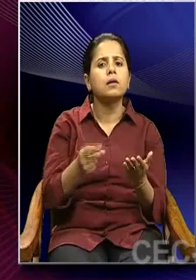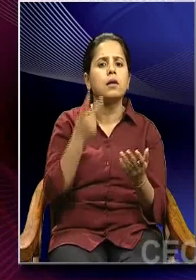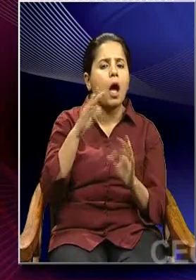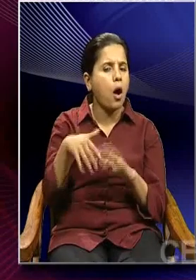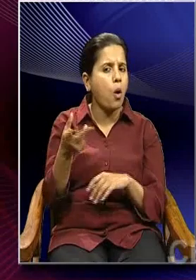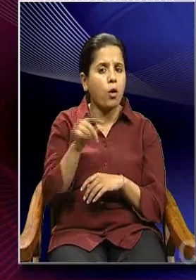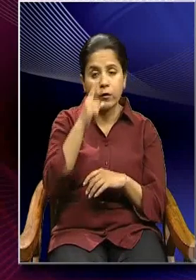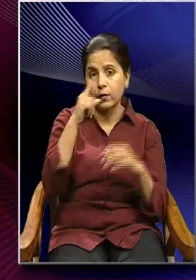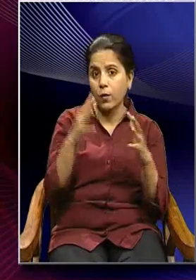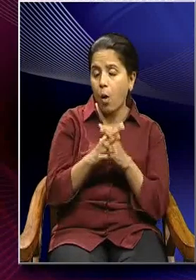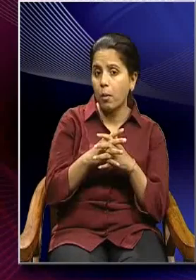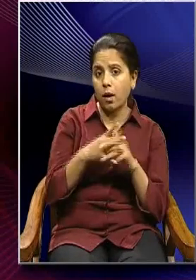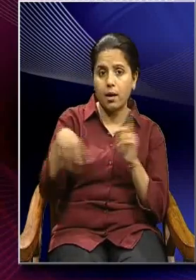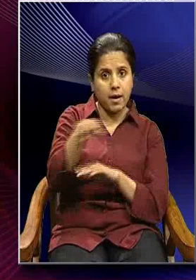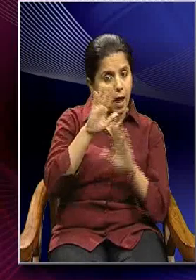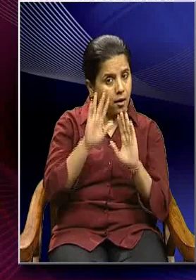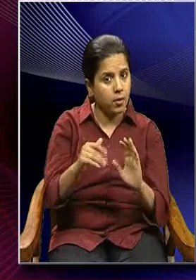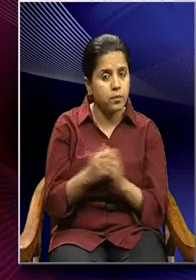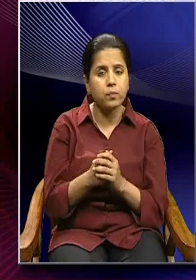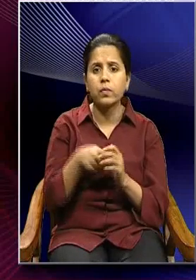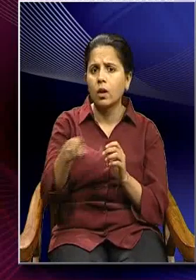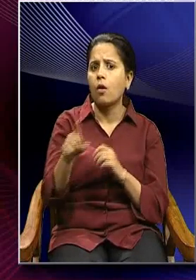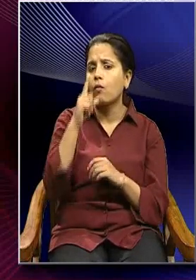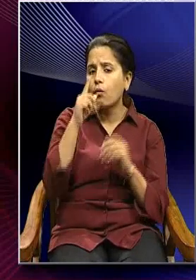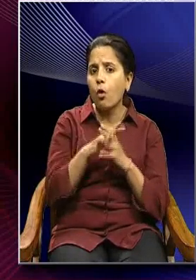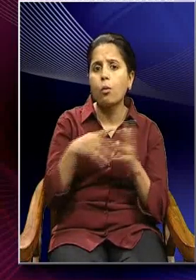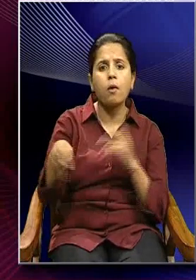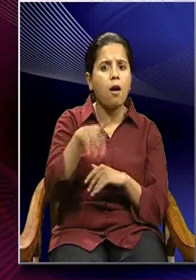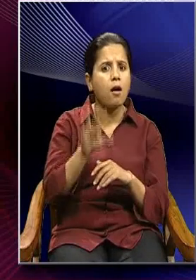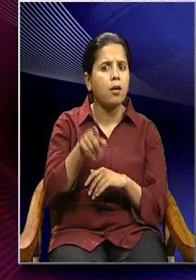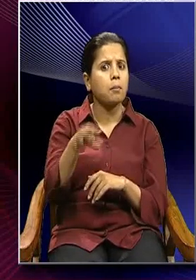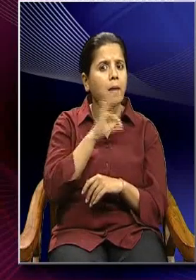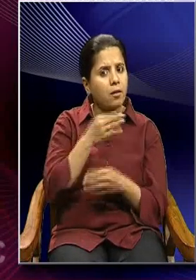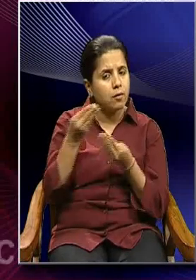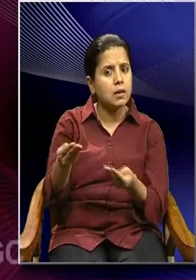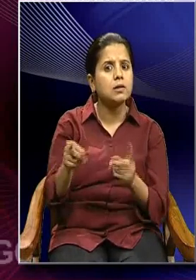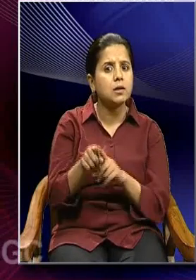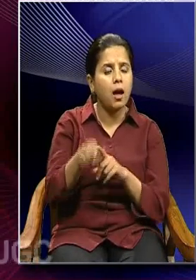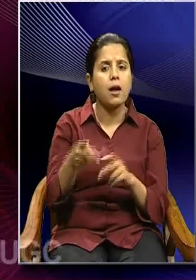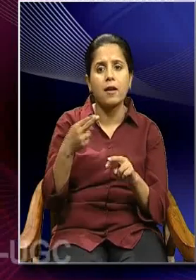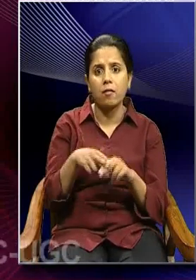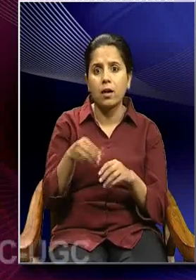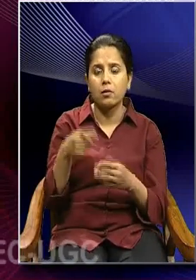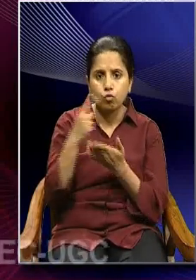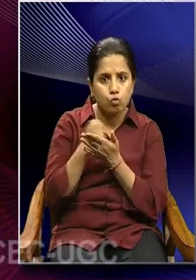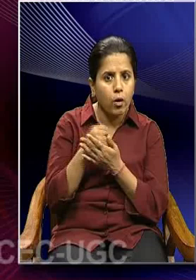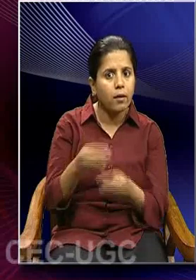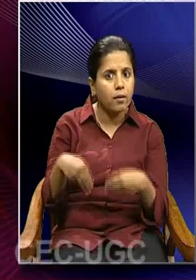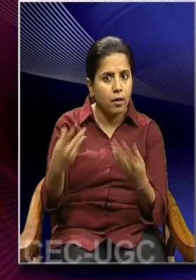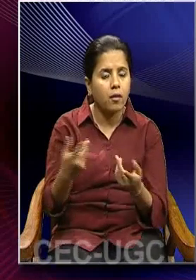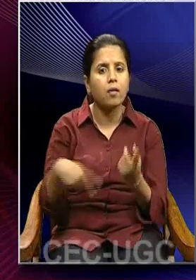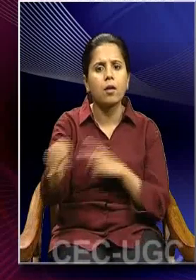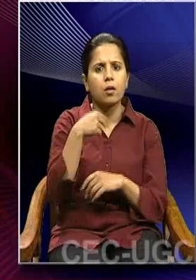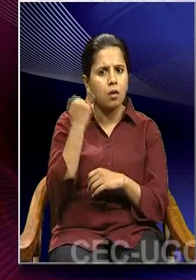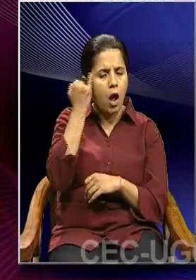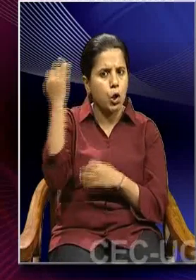again women, they are the ones who will be beneficiaries of such kind of attempts by the